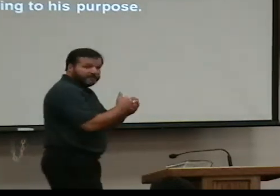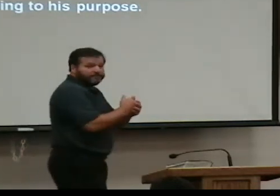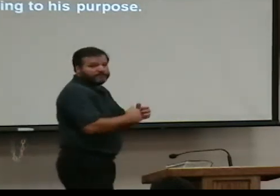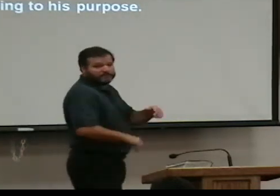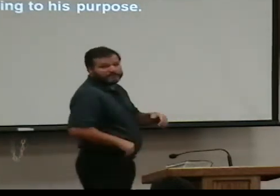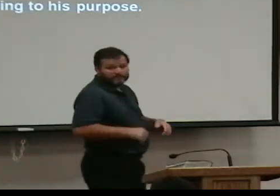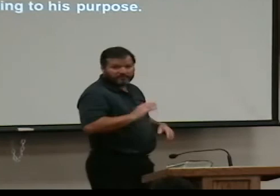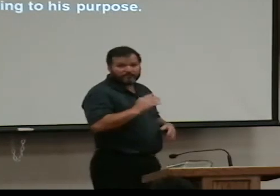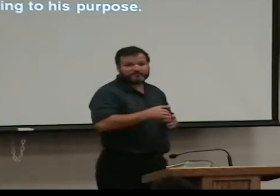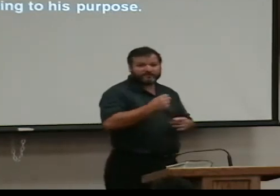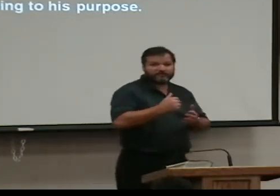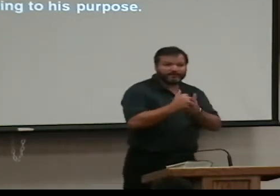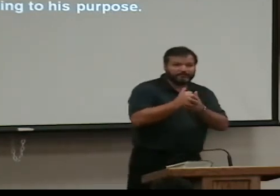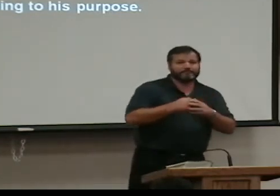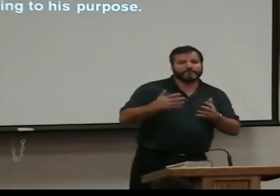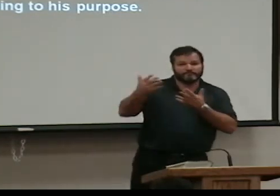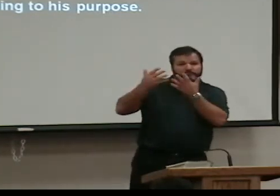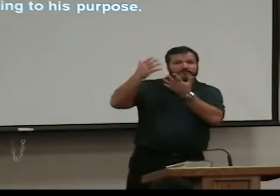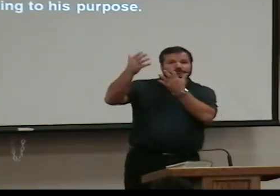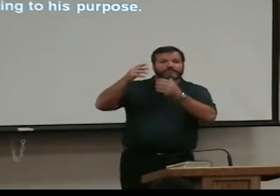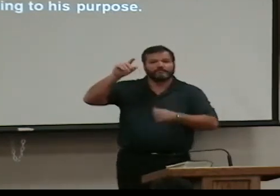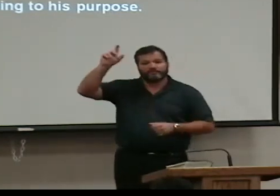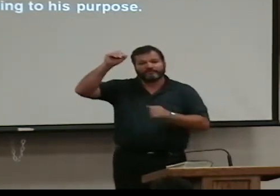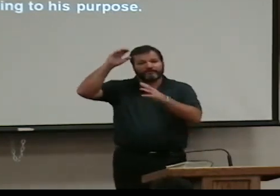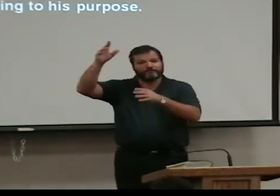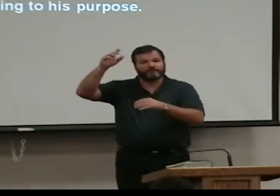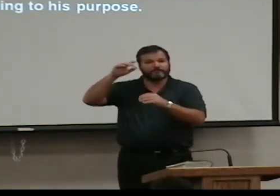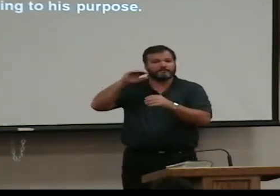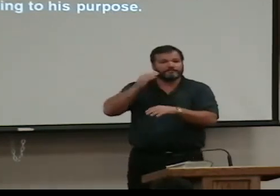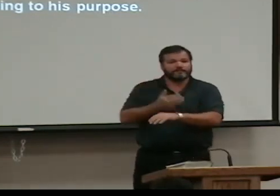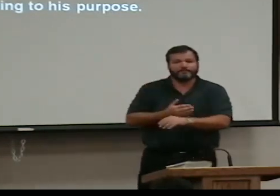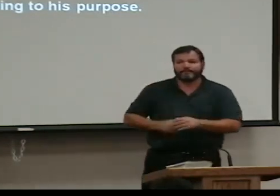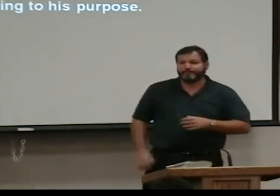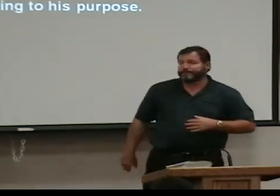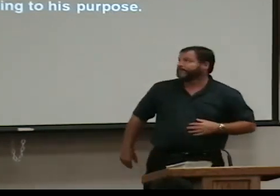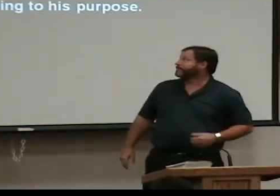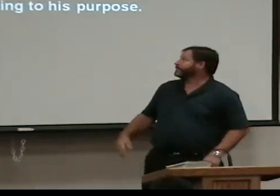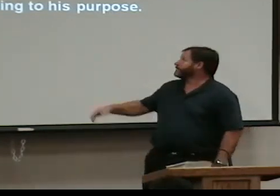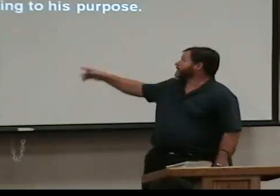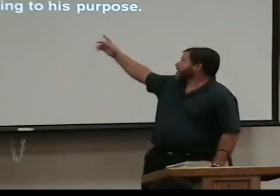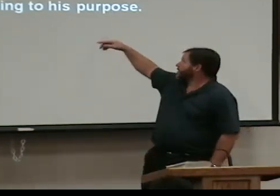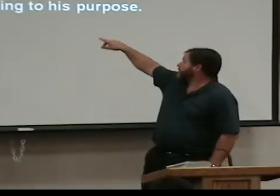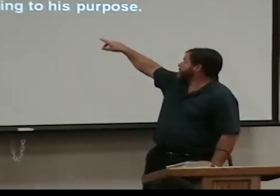We need help. We need to trust our Father all the time.